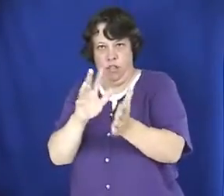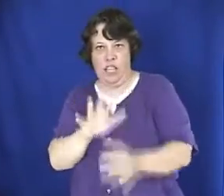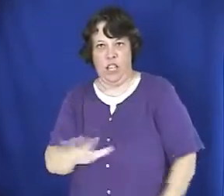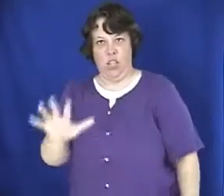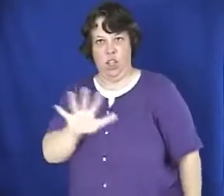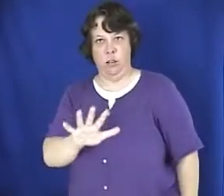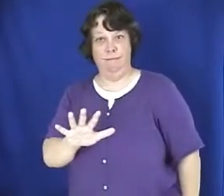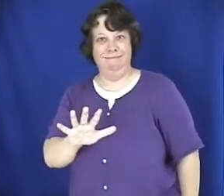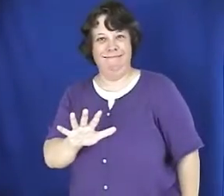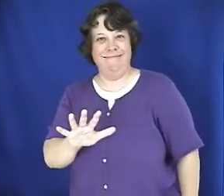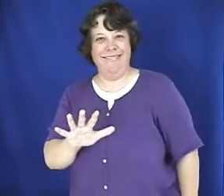8,777,537,438,000-ish.